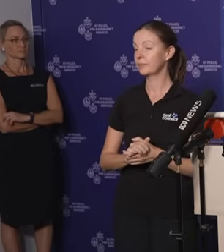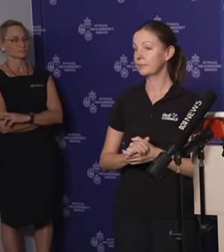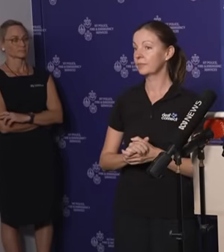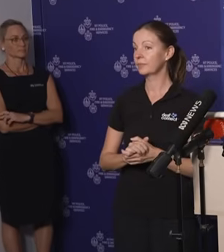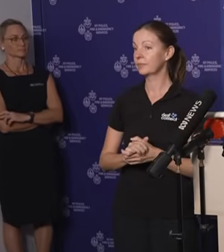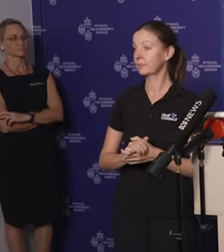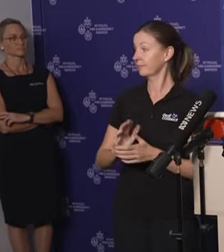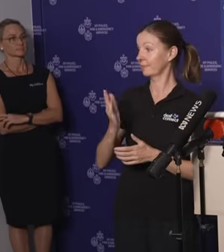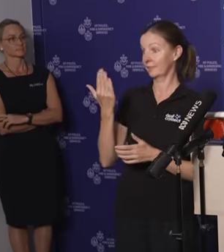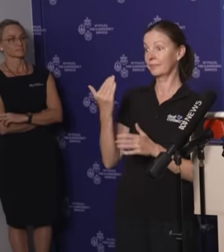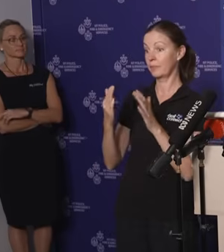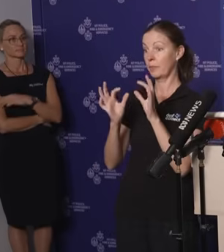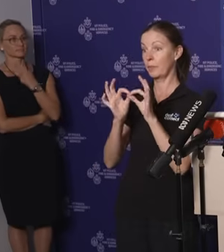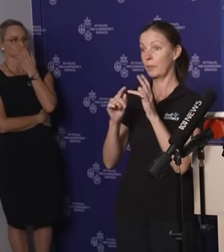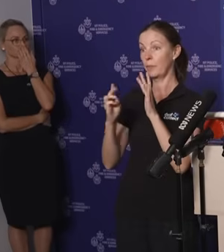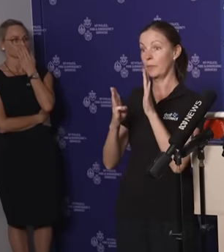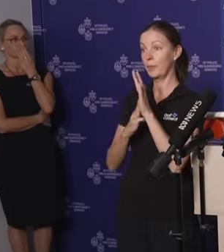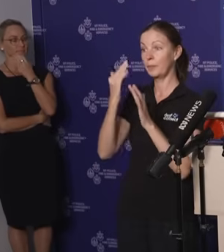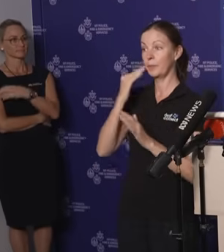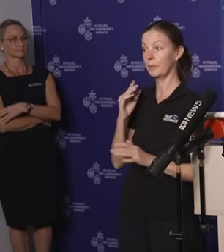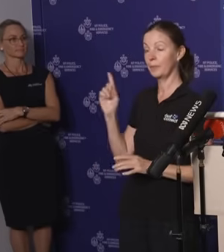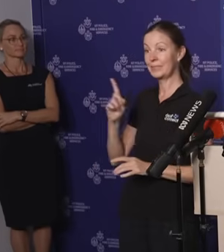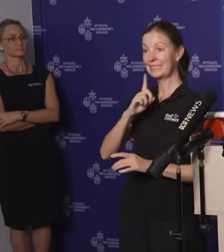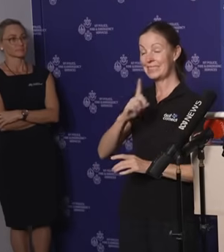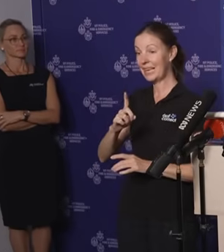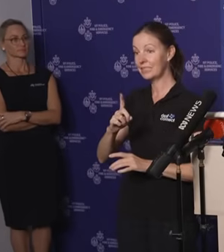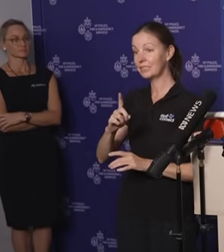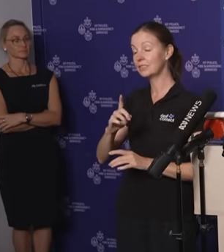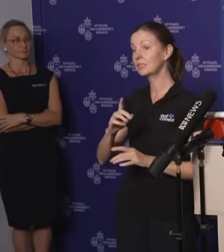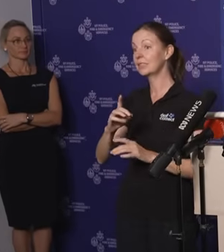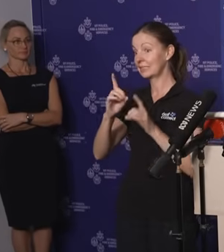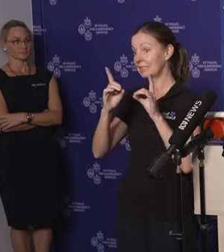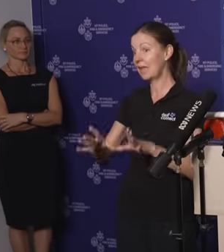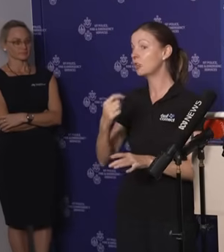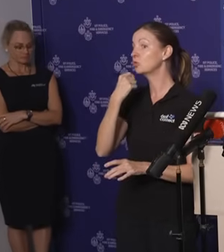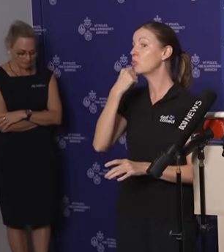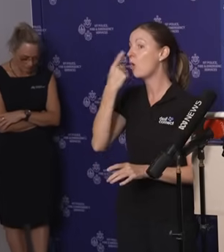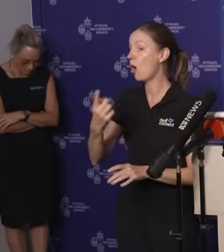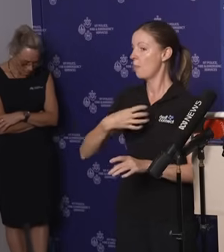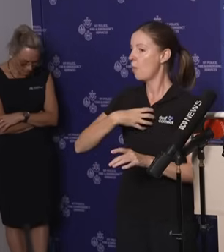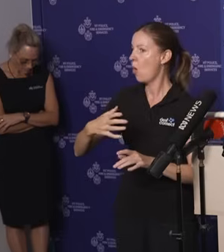As the bomb said, we can expect to start seeing the winds and rain in Darwin tomorrow.